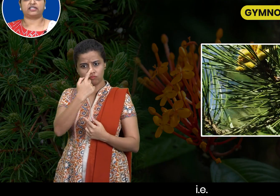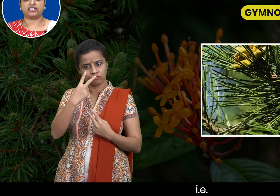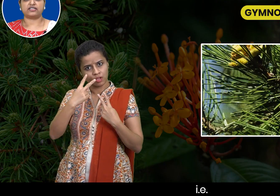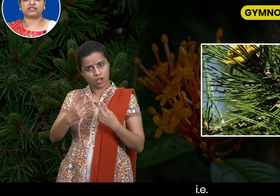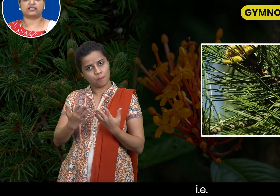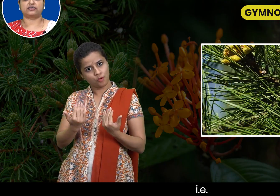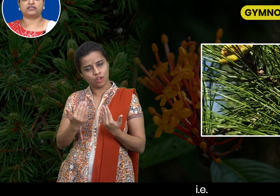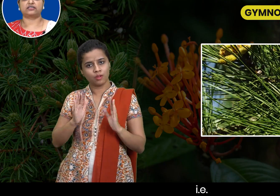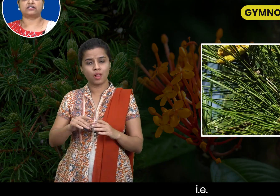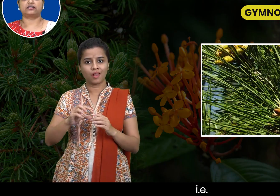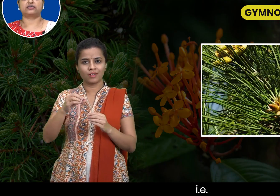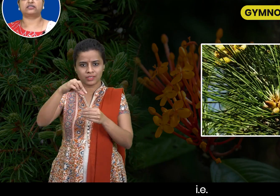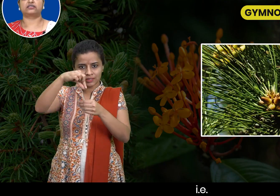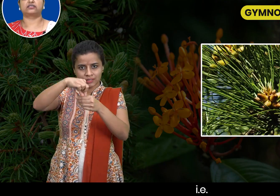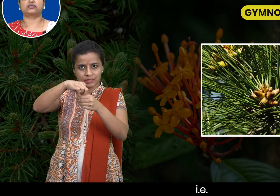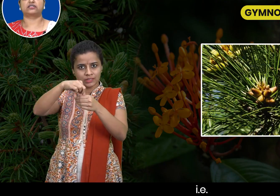That is,